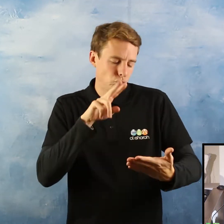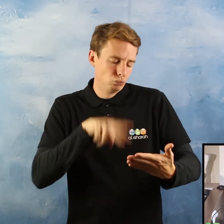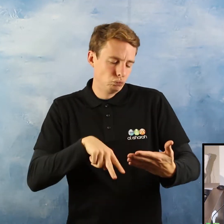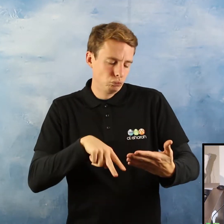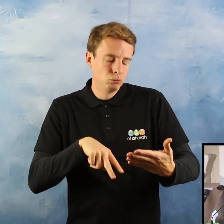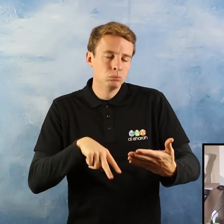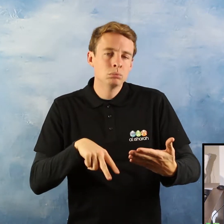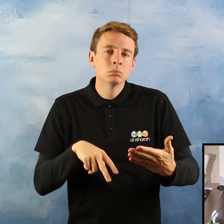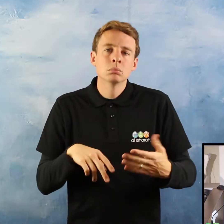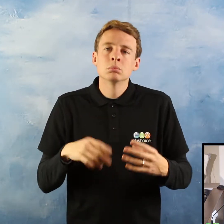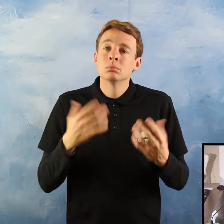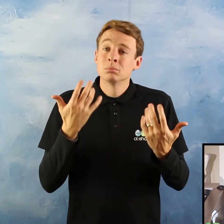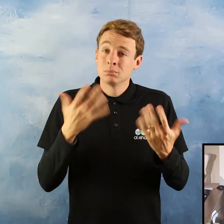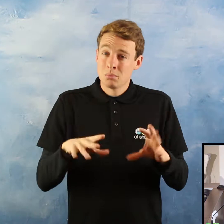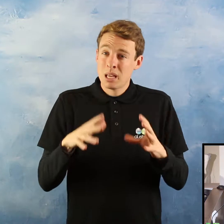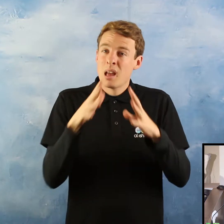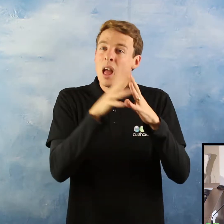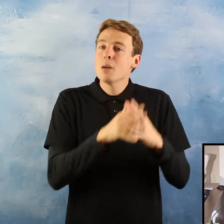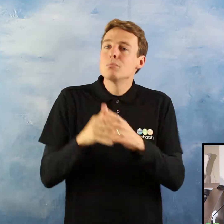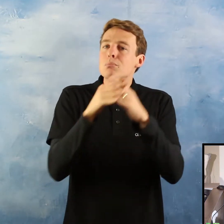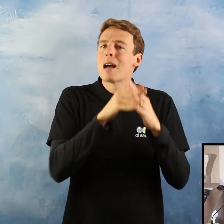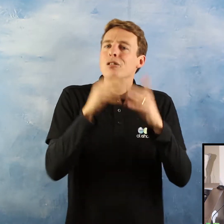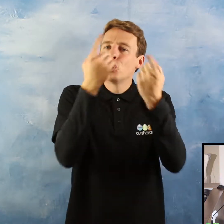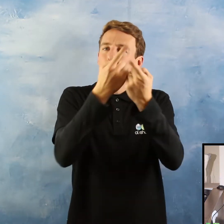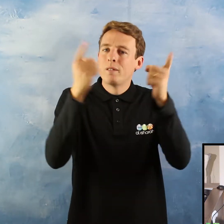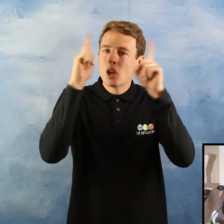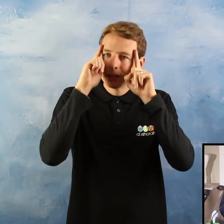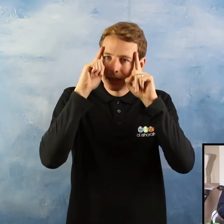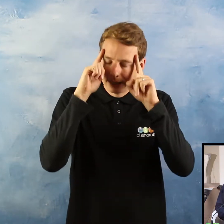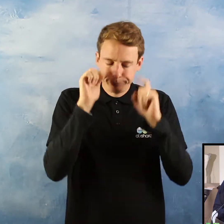So what happened? A study, American University,